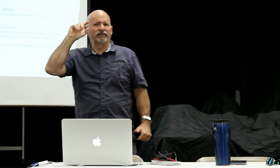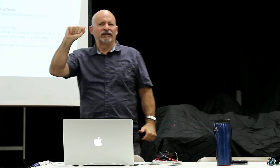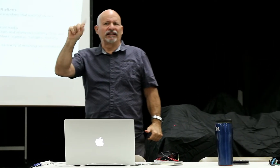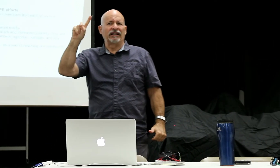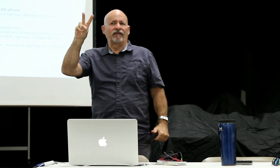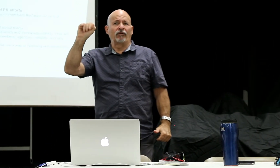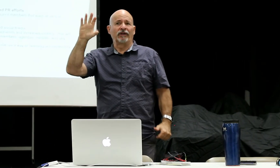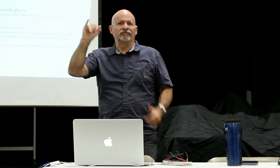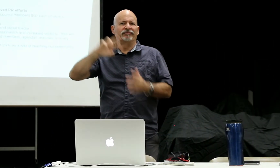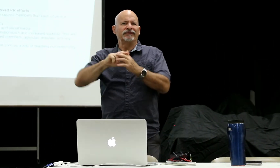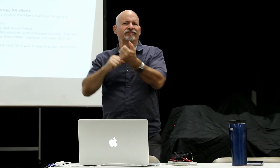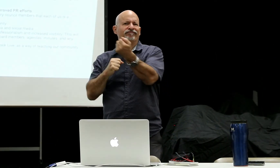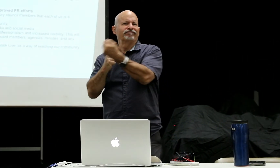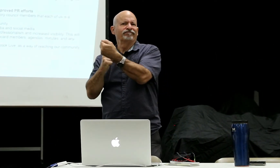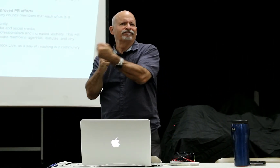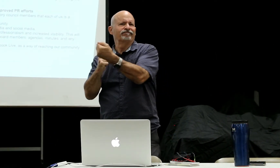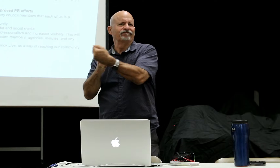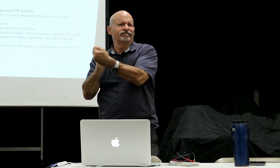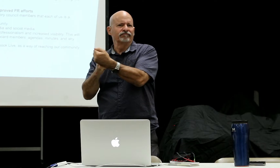Okay, advocacy, right?